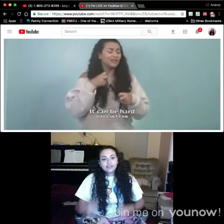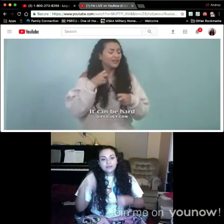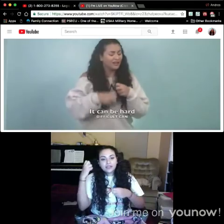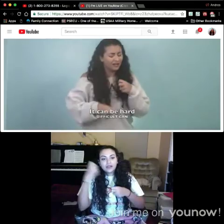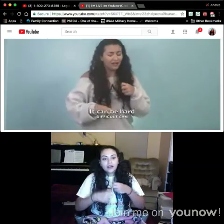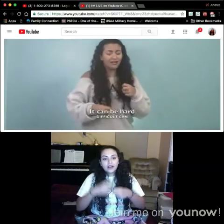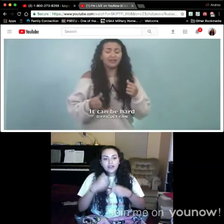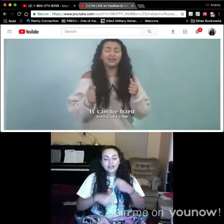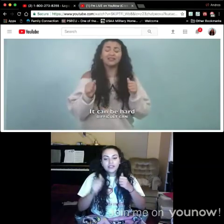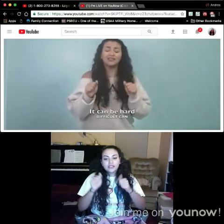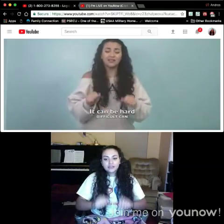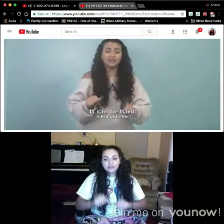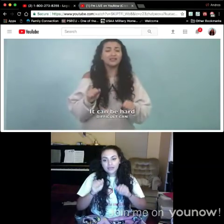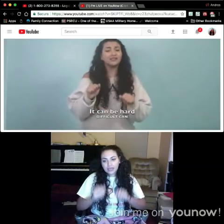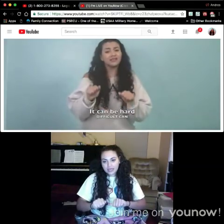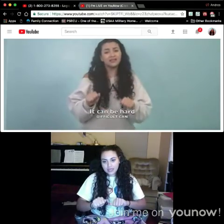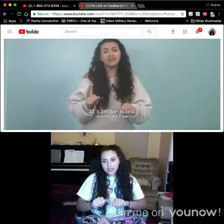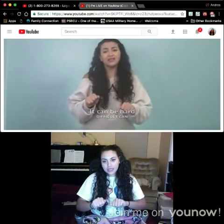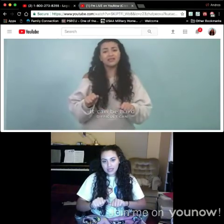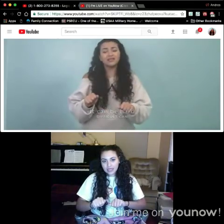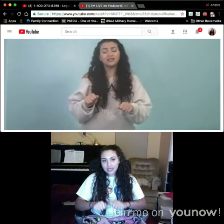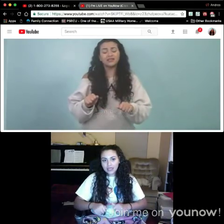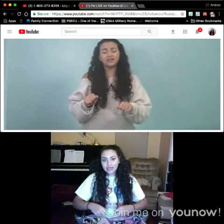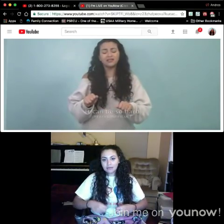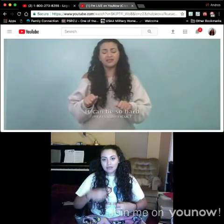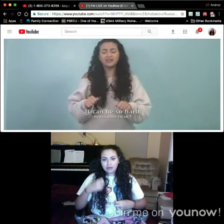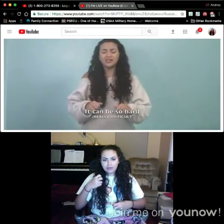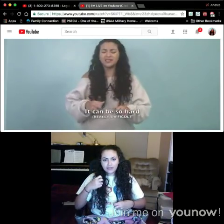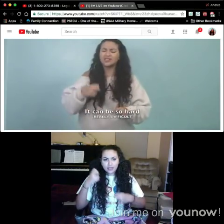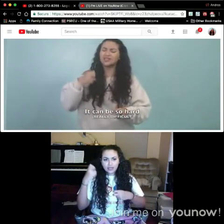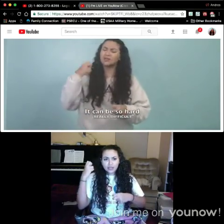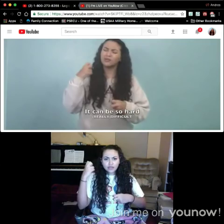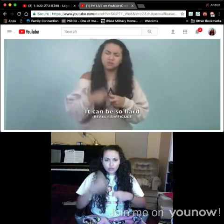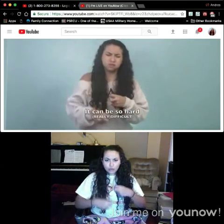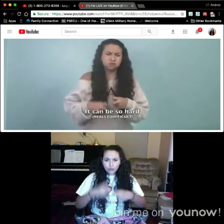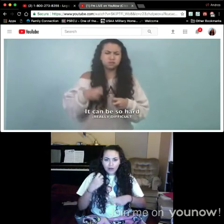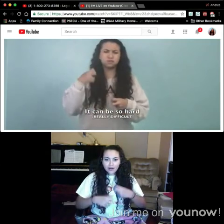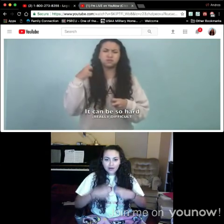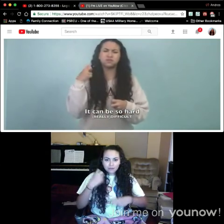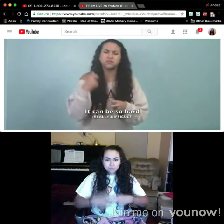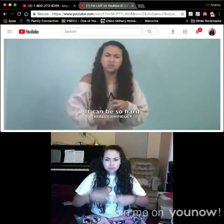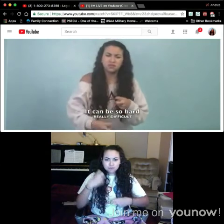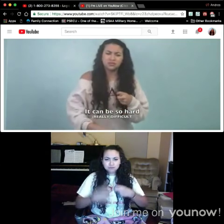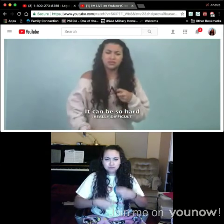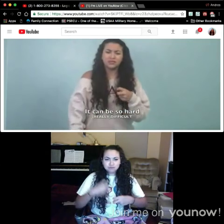It can be hard, and it can be puffy face. So hard.